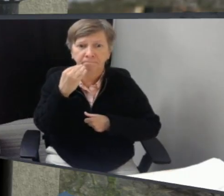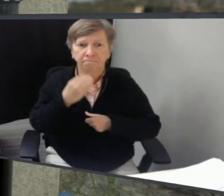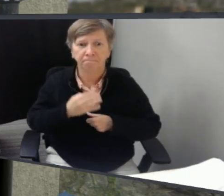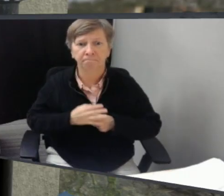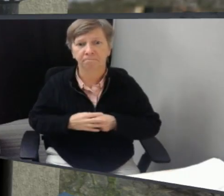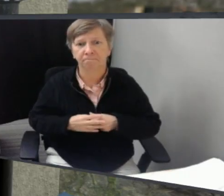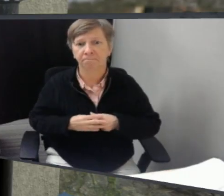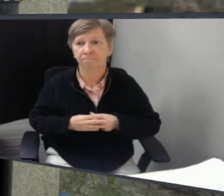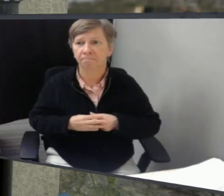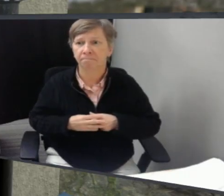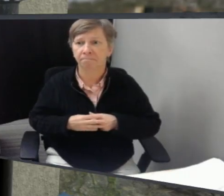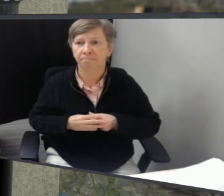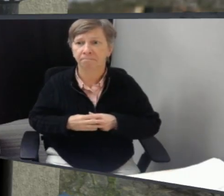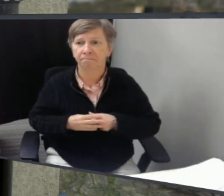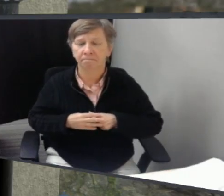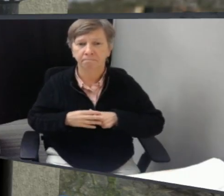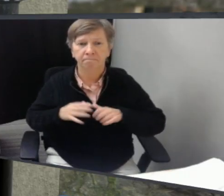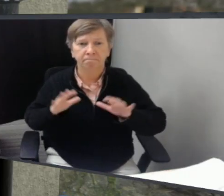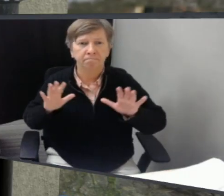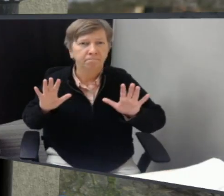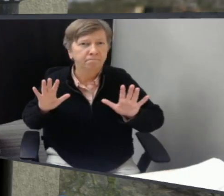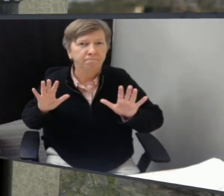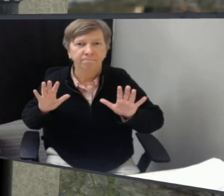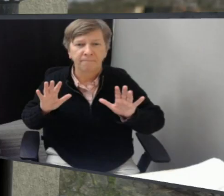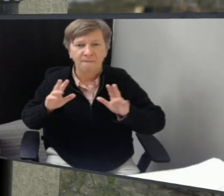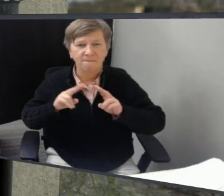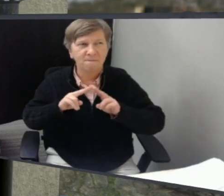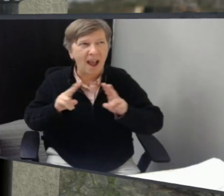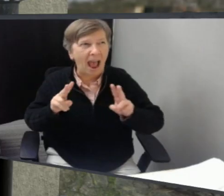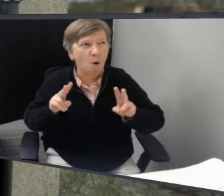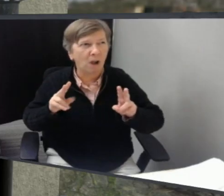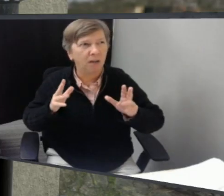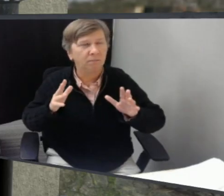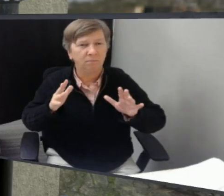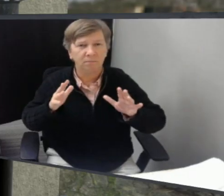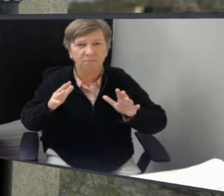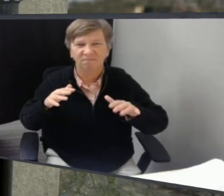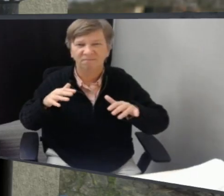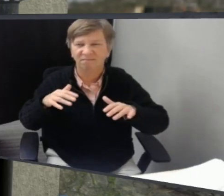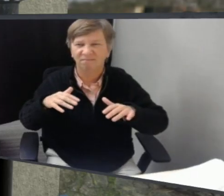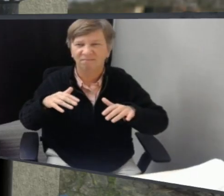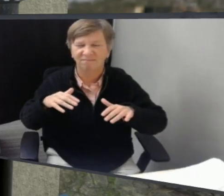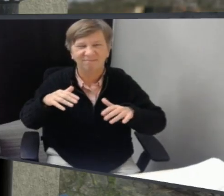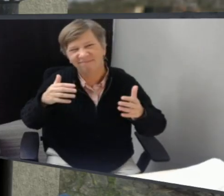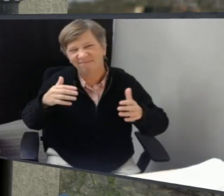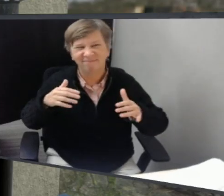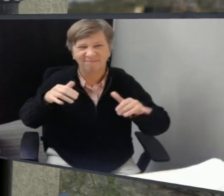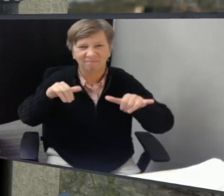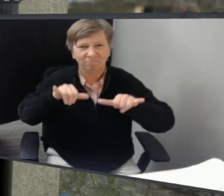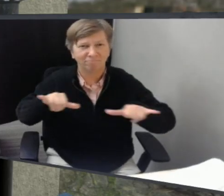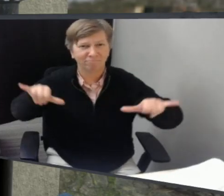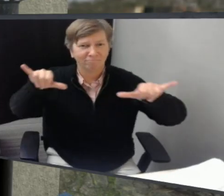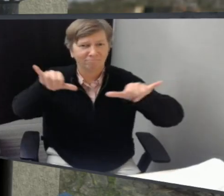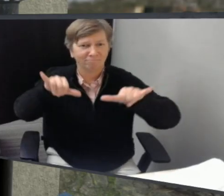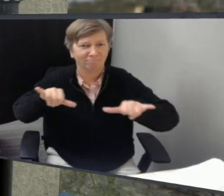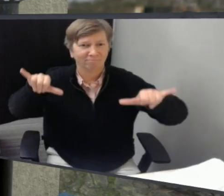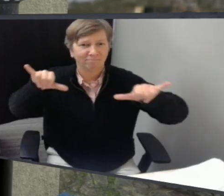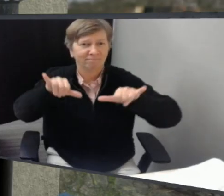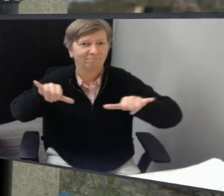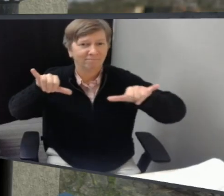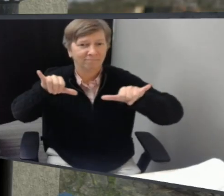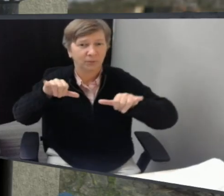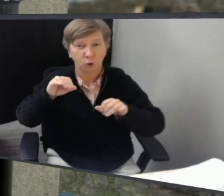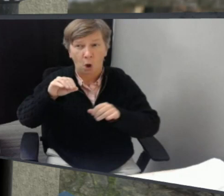The eyes, the mouth, how it's kind of in a straight line.